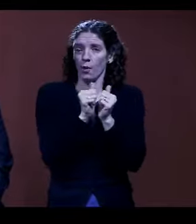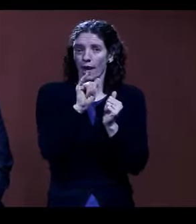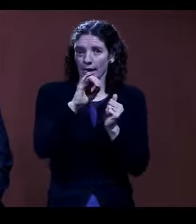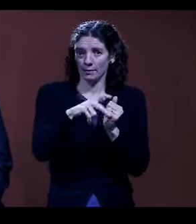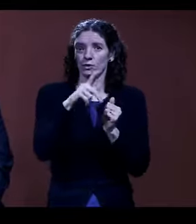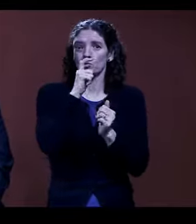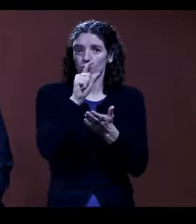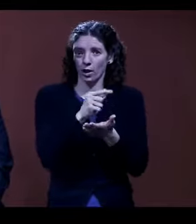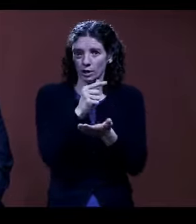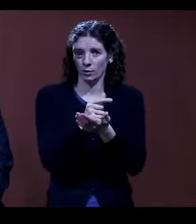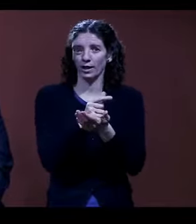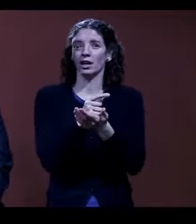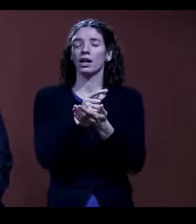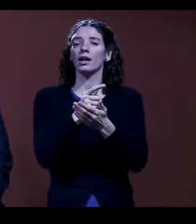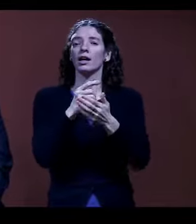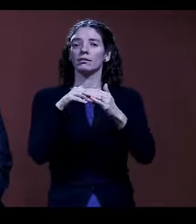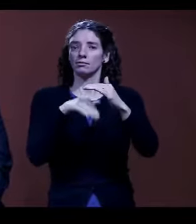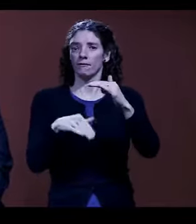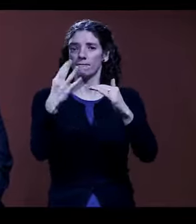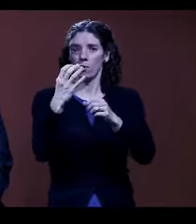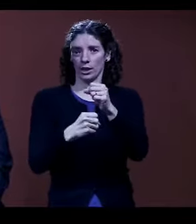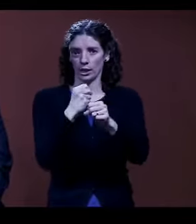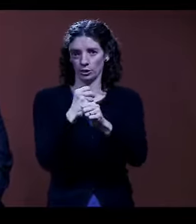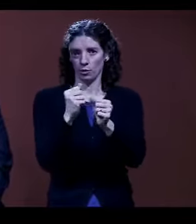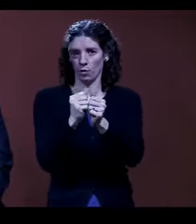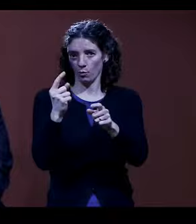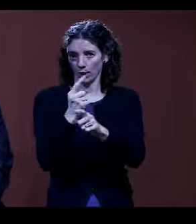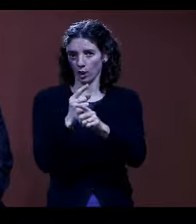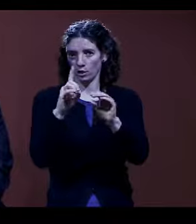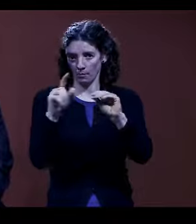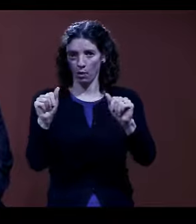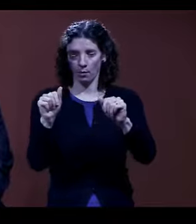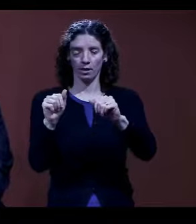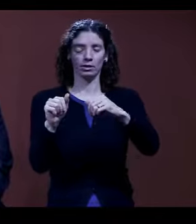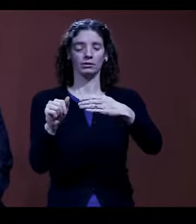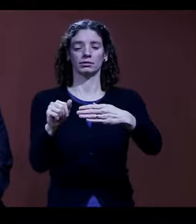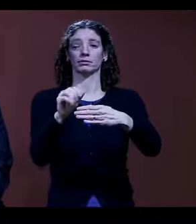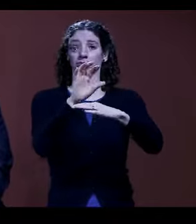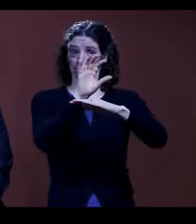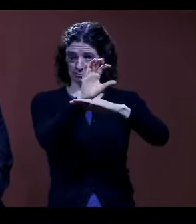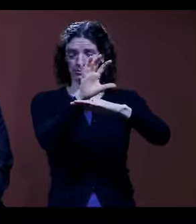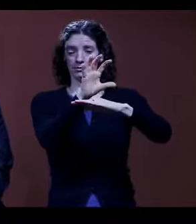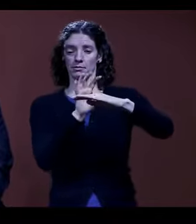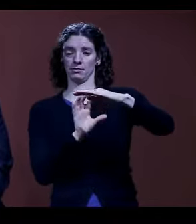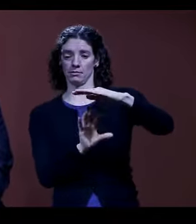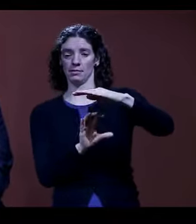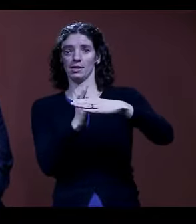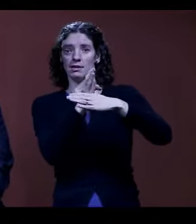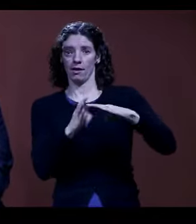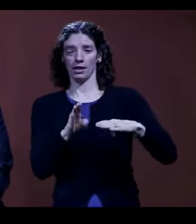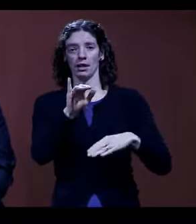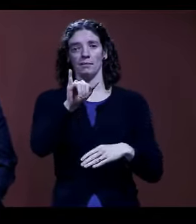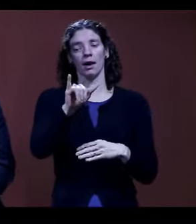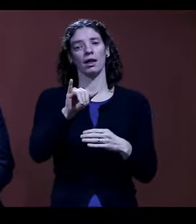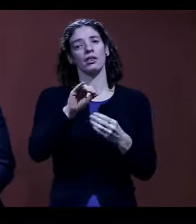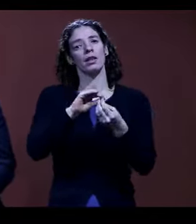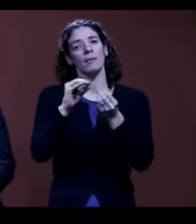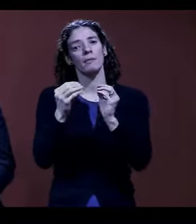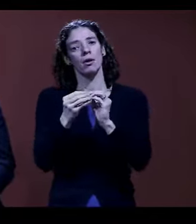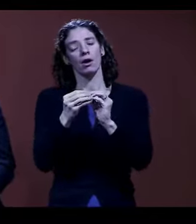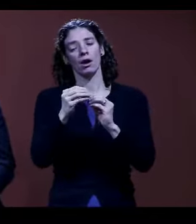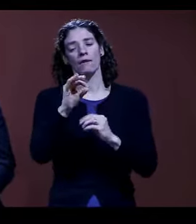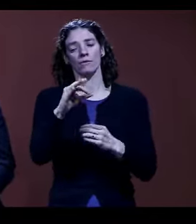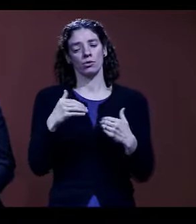IEPs who graduate in 4 years with a regular diploma, divided by the number of youth who